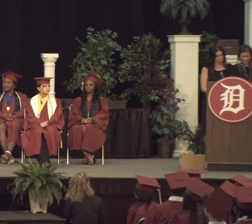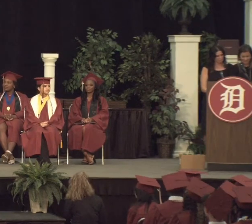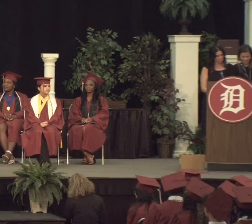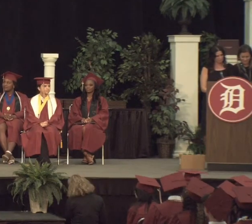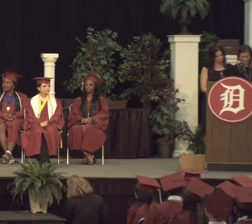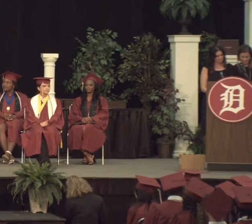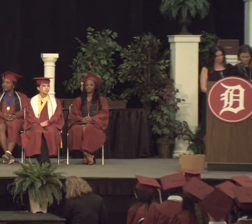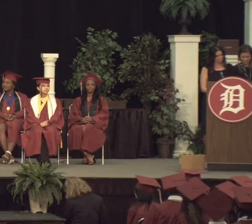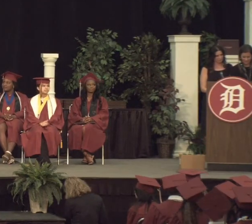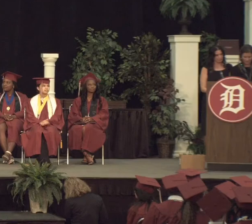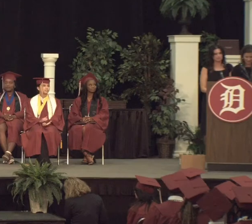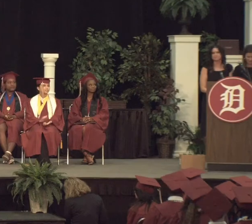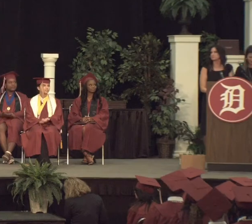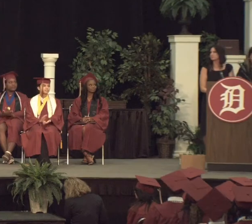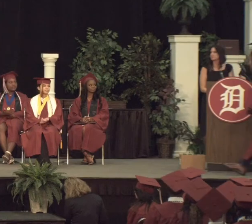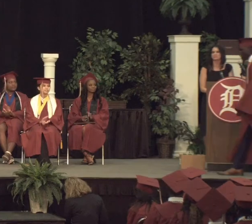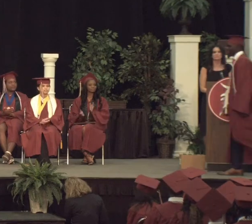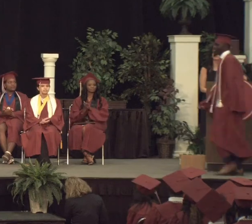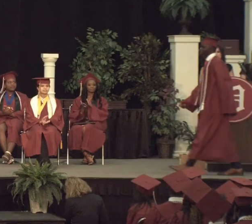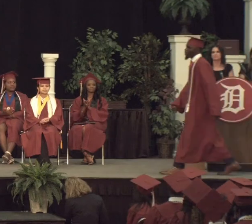Skylar Gayton, cum laude.